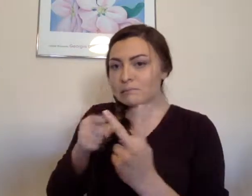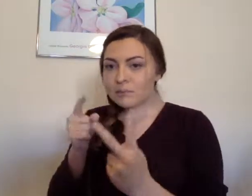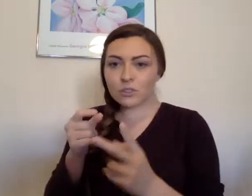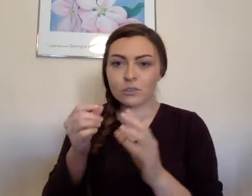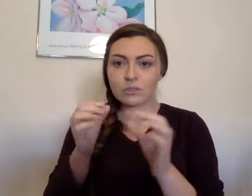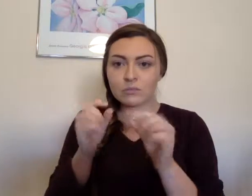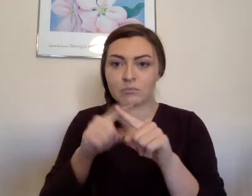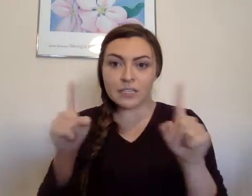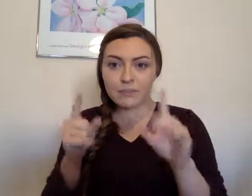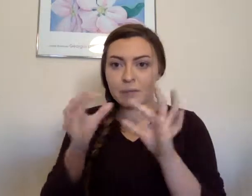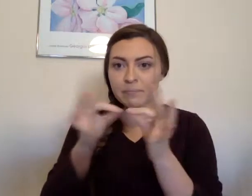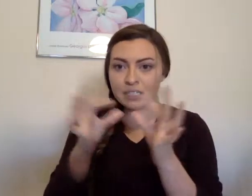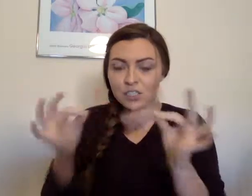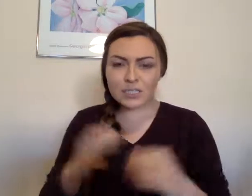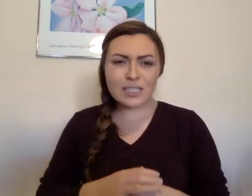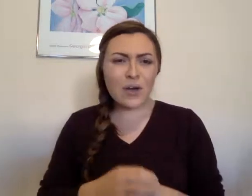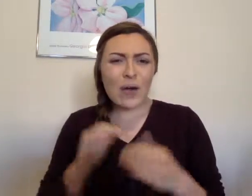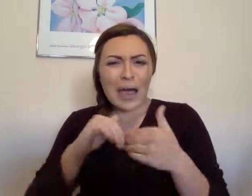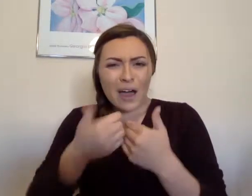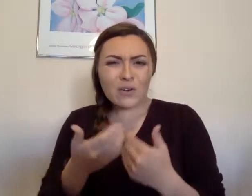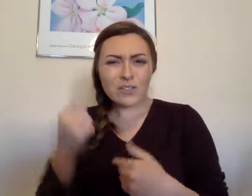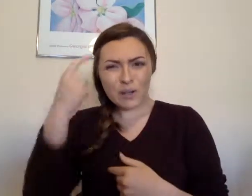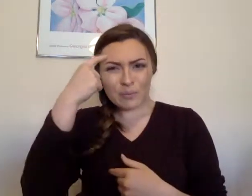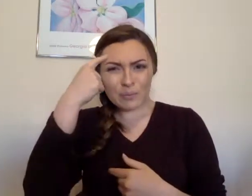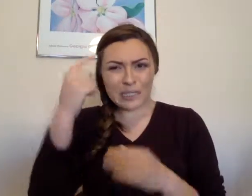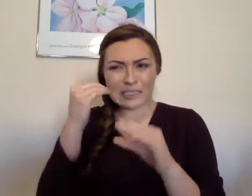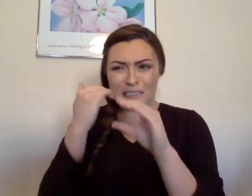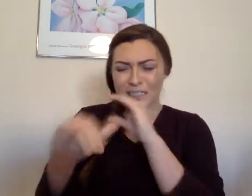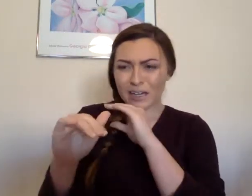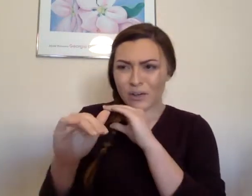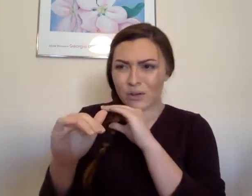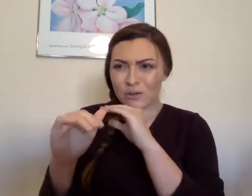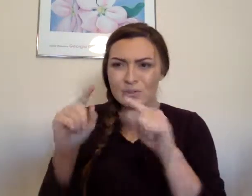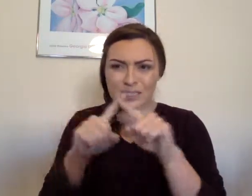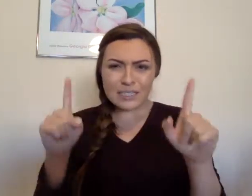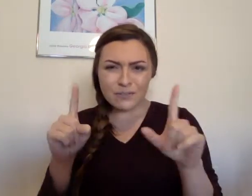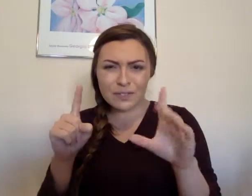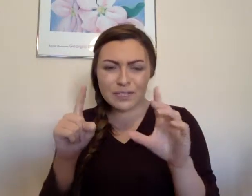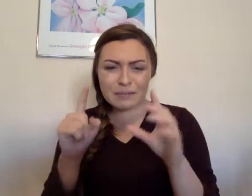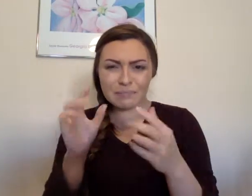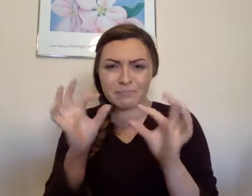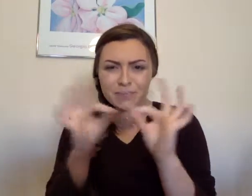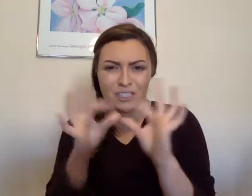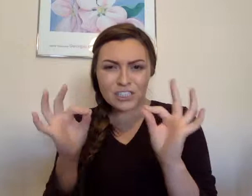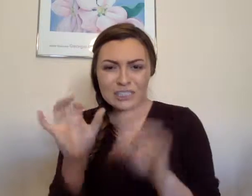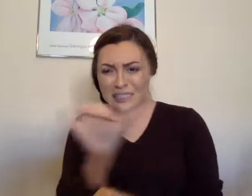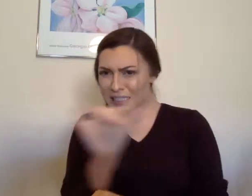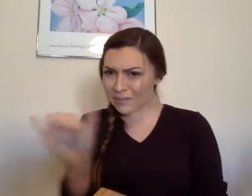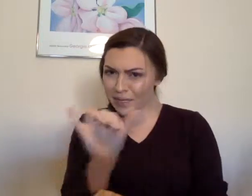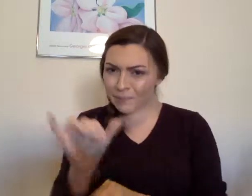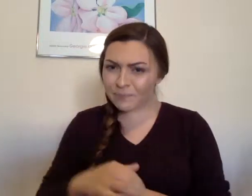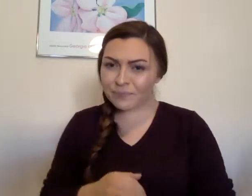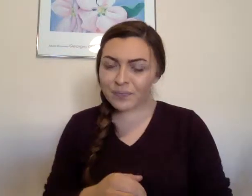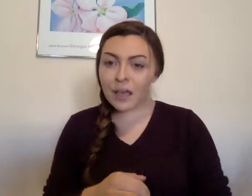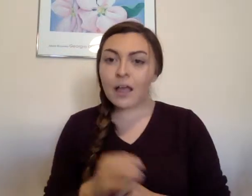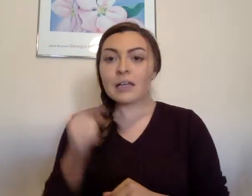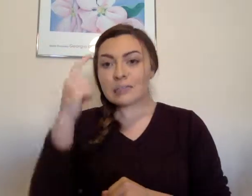different messages at the same time? Well, it's because your subconscious is what runs the majority of your